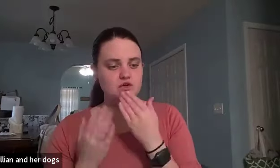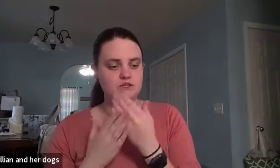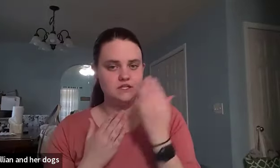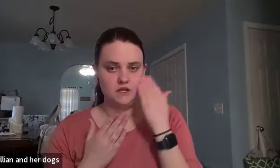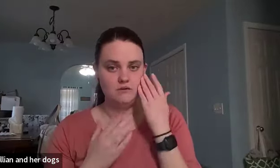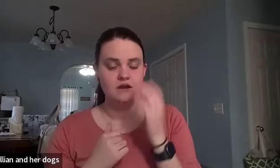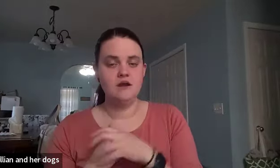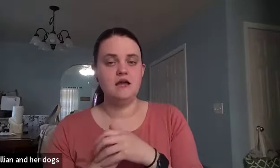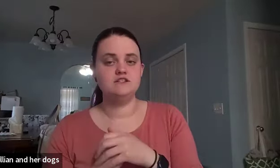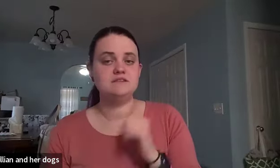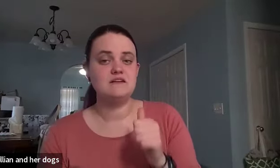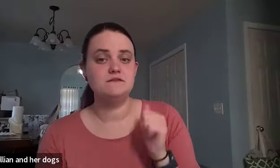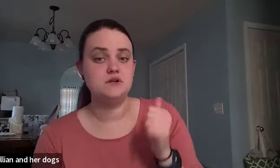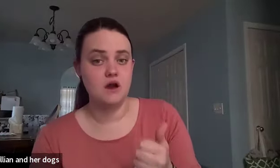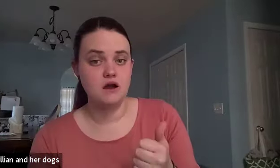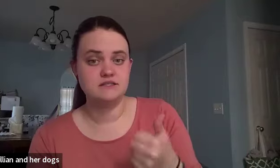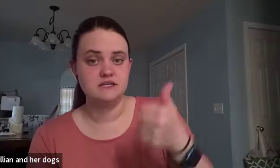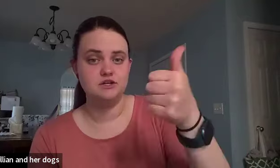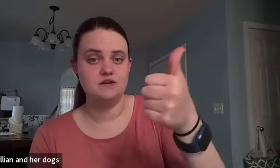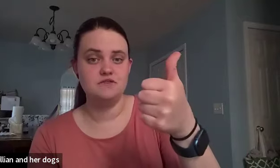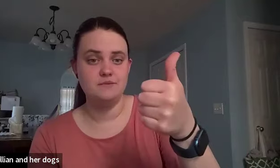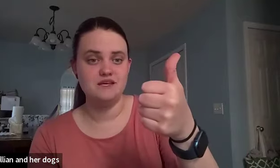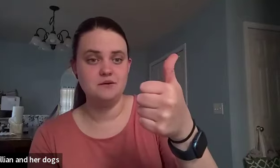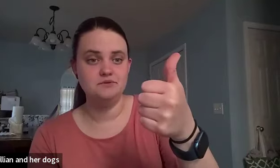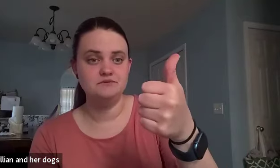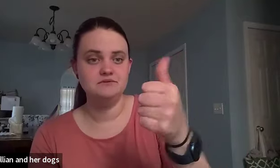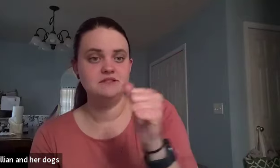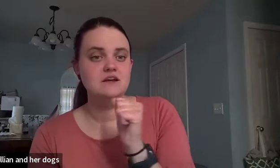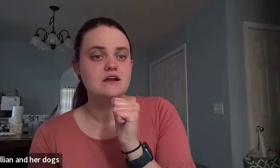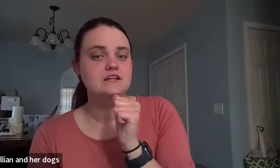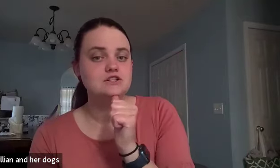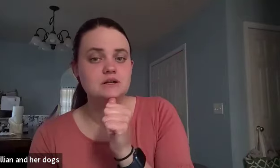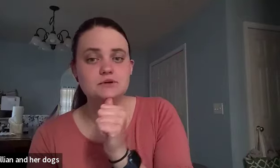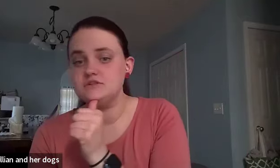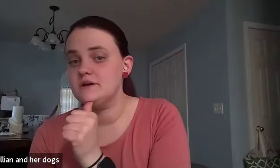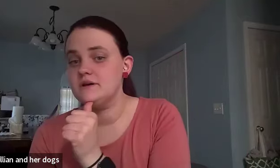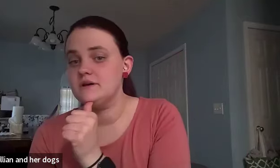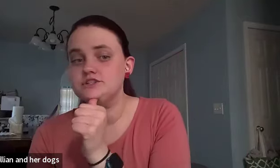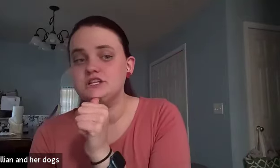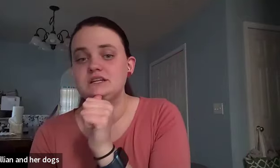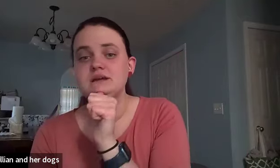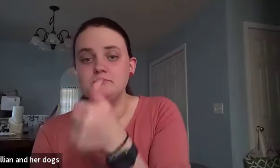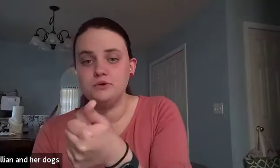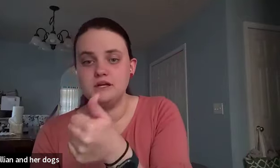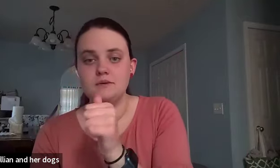is a good one to know. And so the sign for not is you're going to have a thumbs up and you're going to put your thumb under your chin and bring it